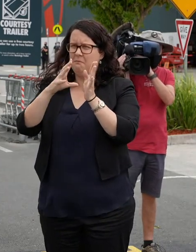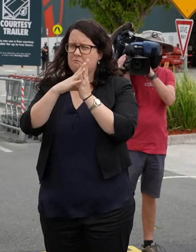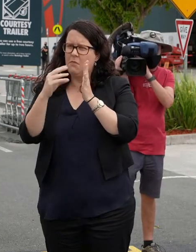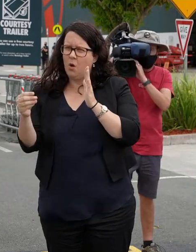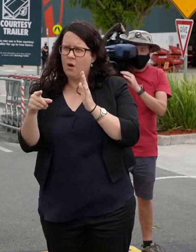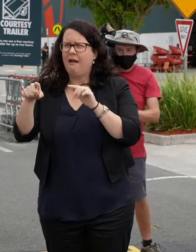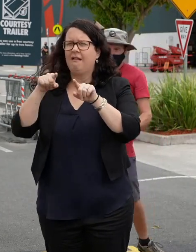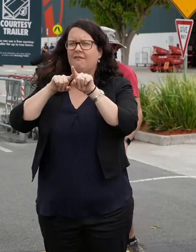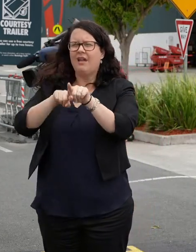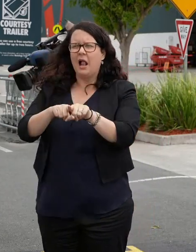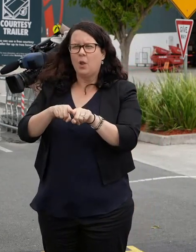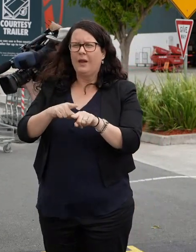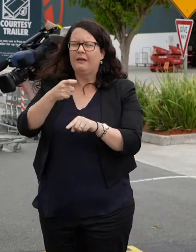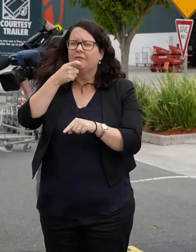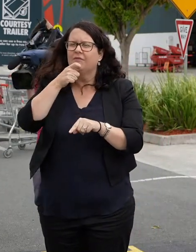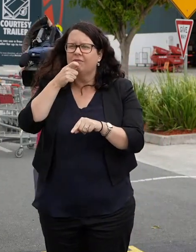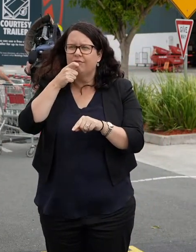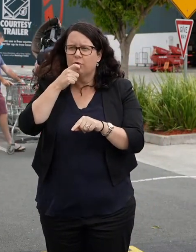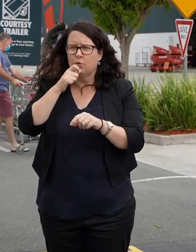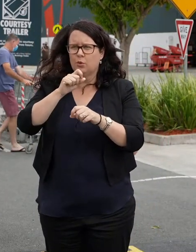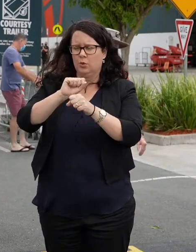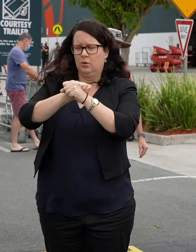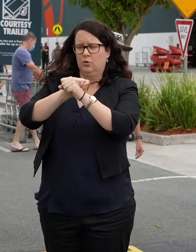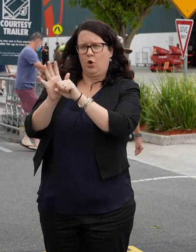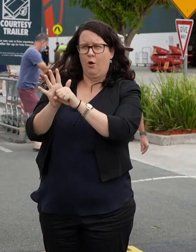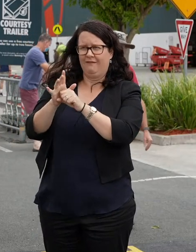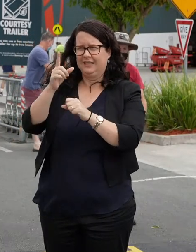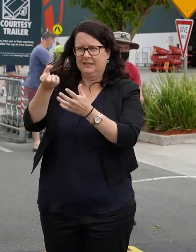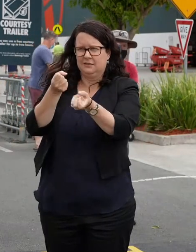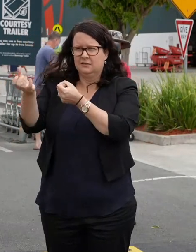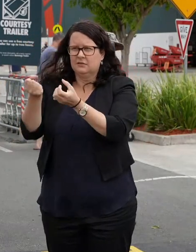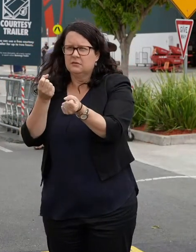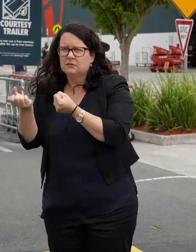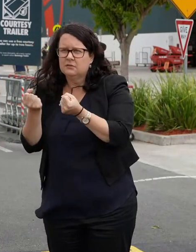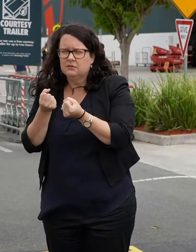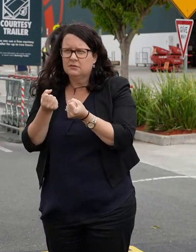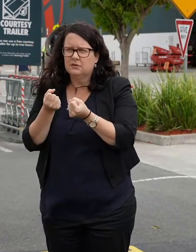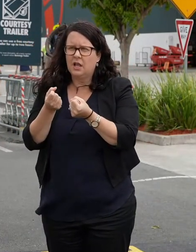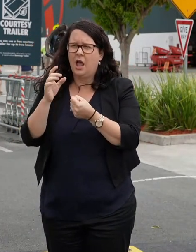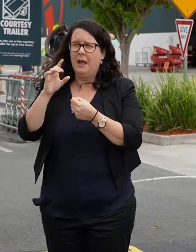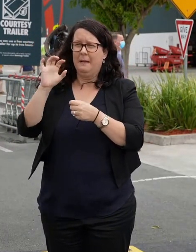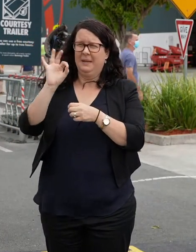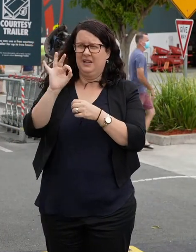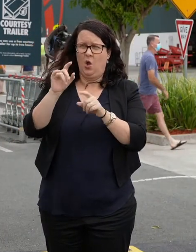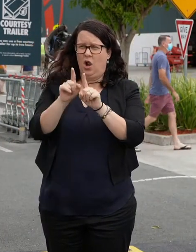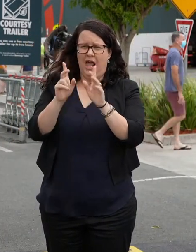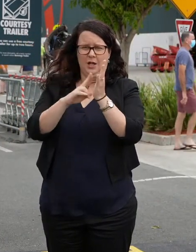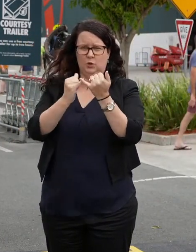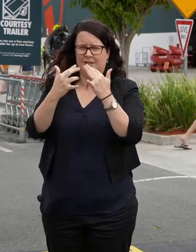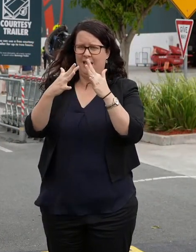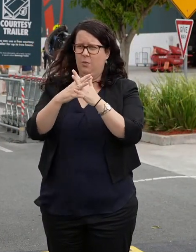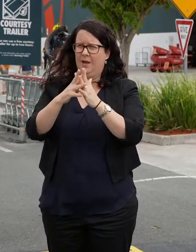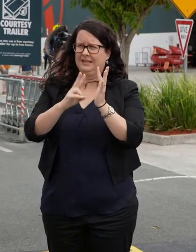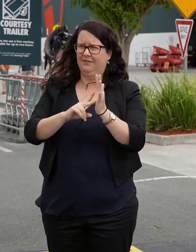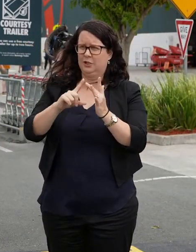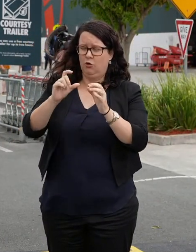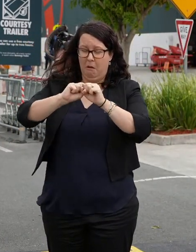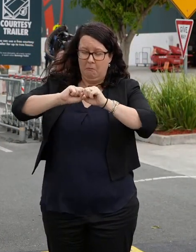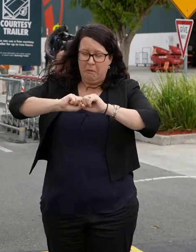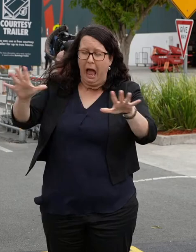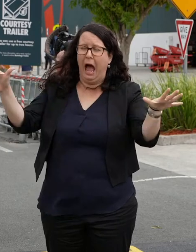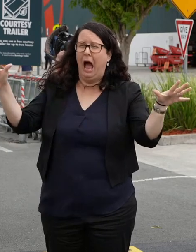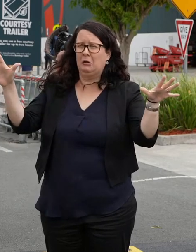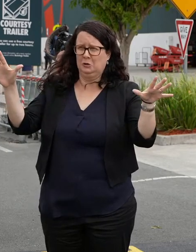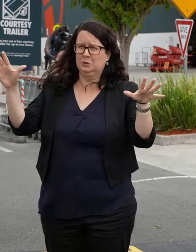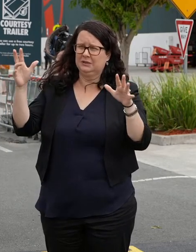rates of positive cases. They weren't based on huge outbreaks that we have seen since June in New South